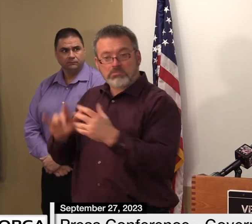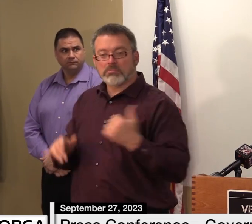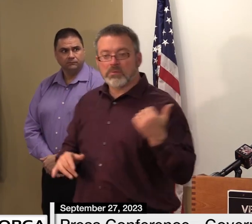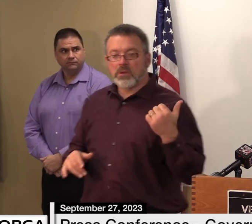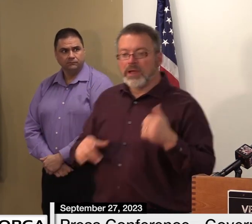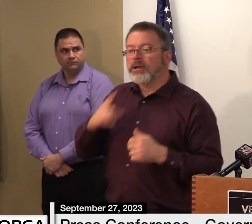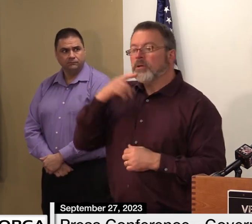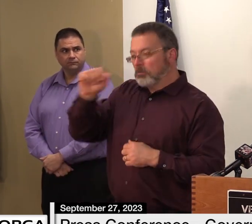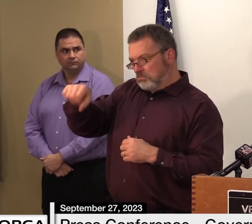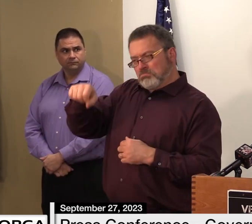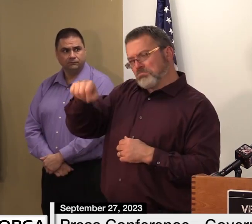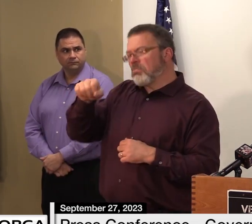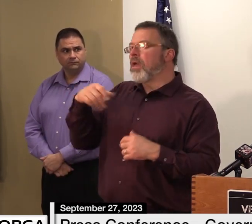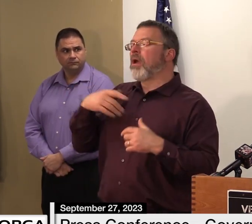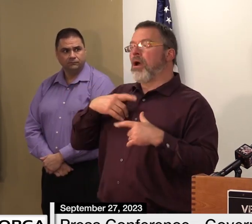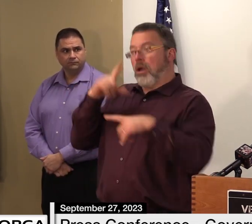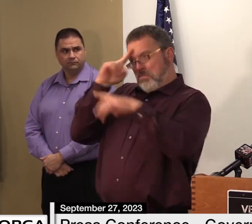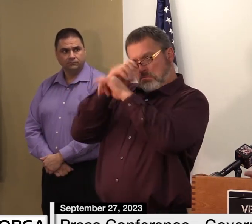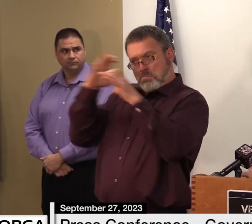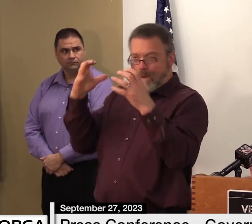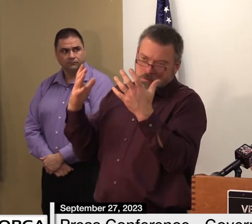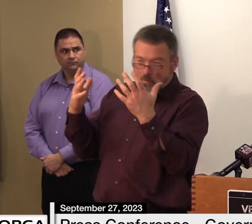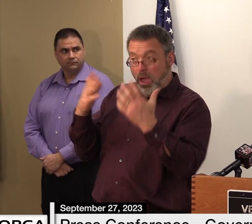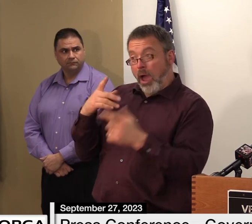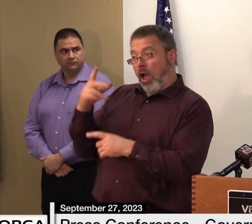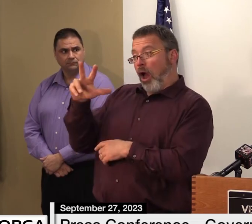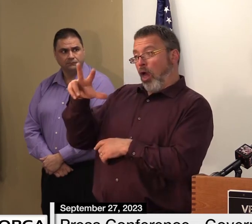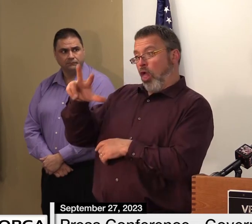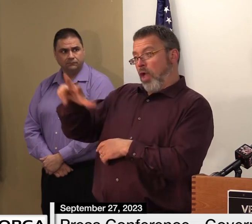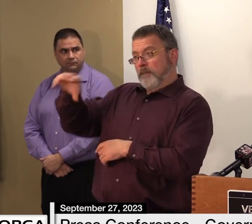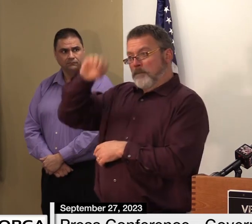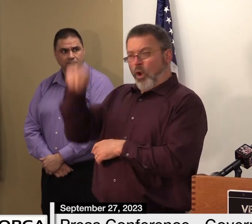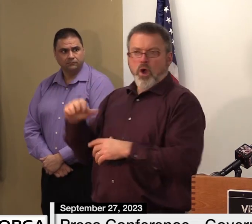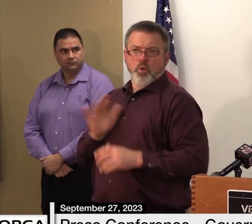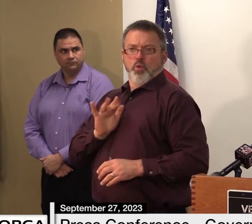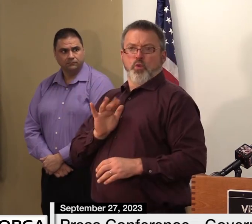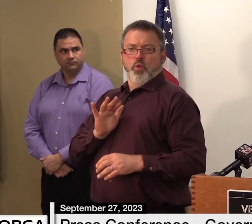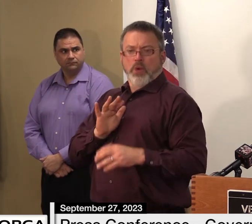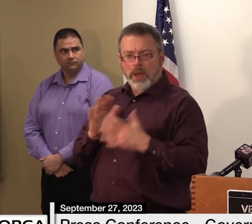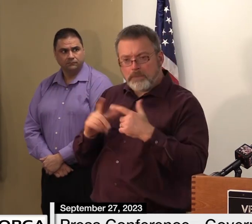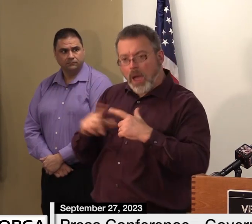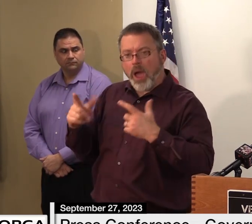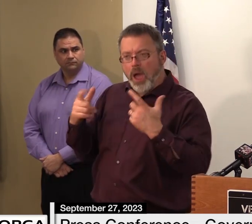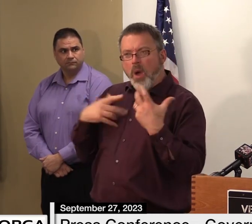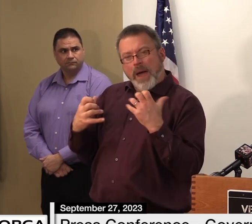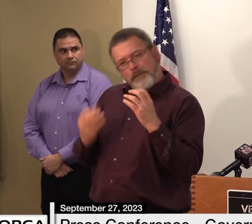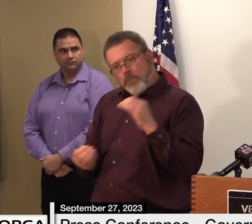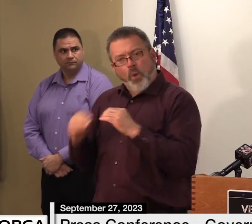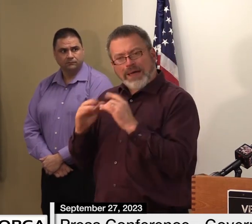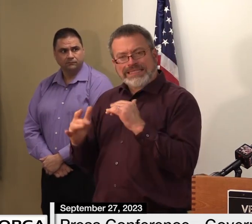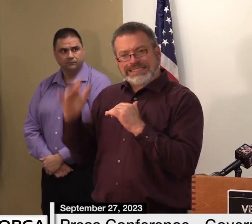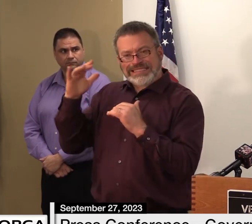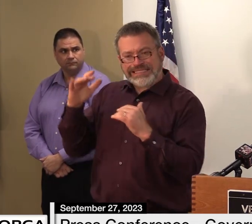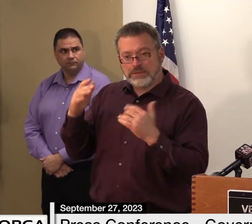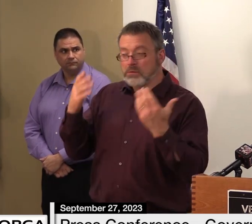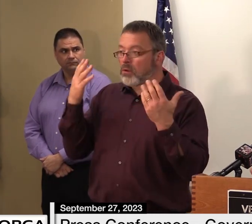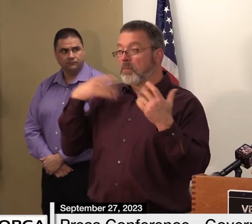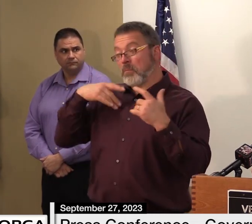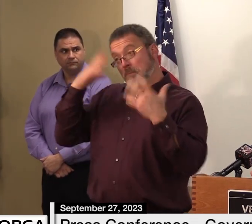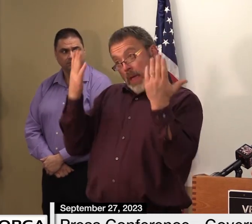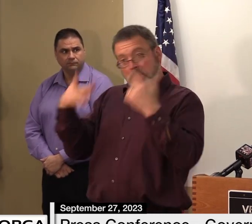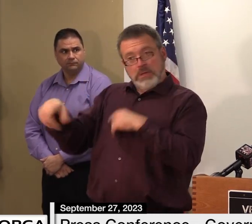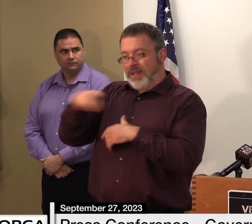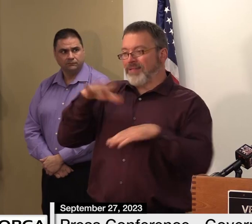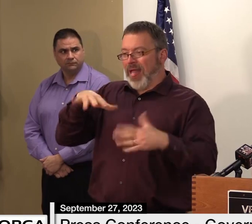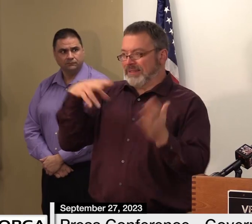think that's good. We're hoping that those who haven't received the email, or maybe they don't have service